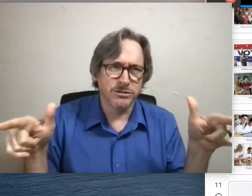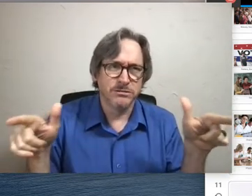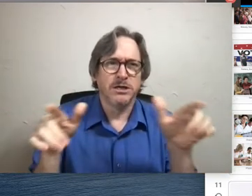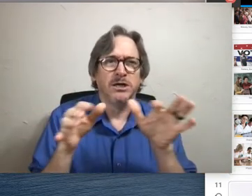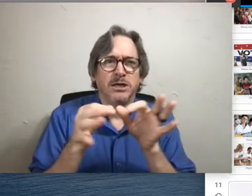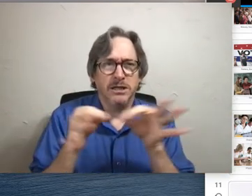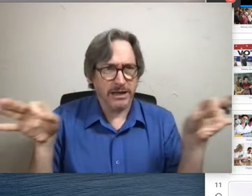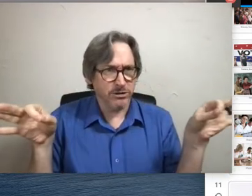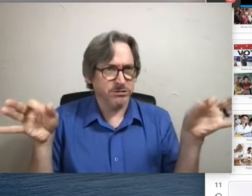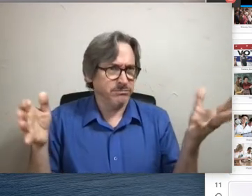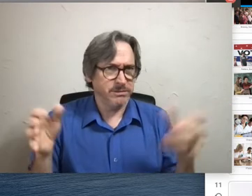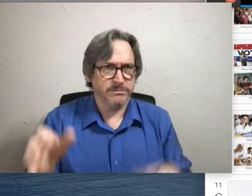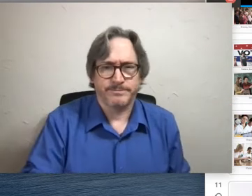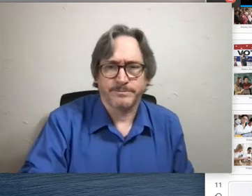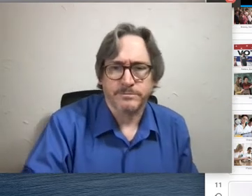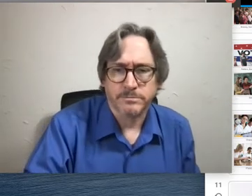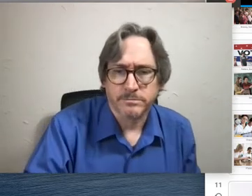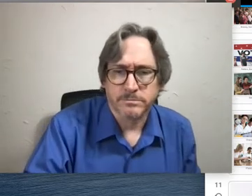language.